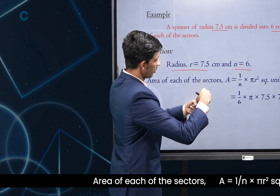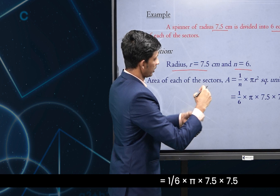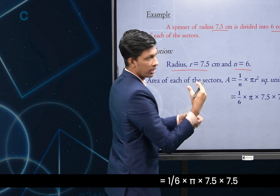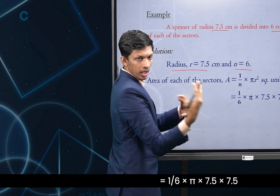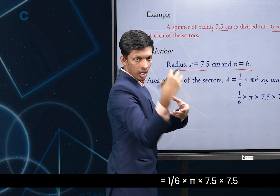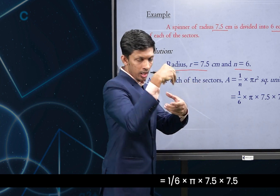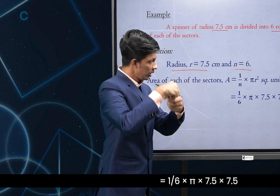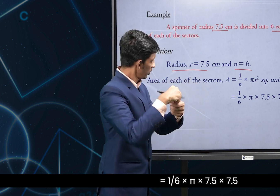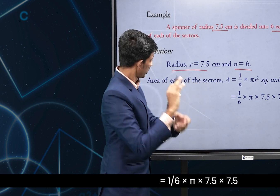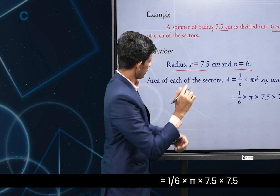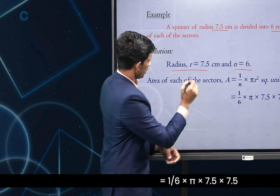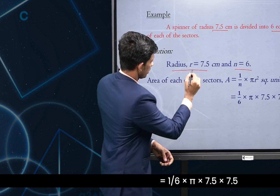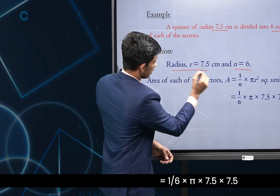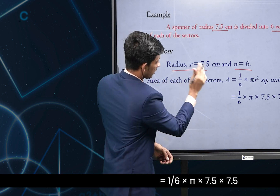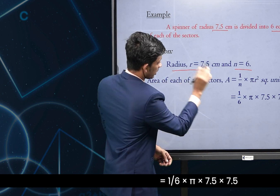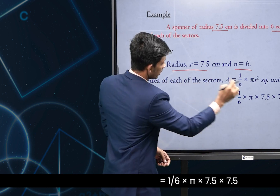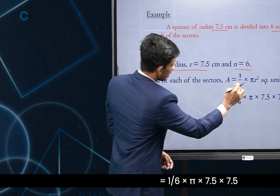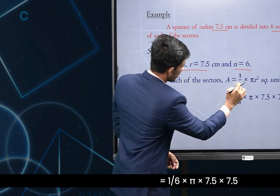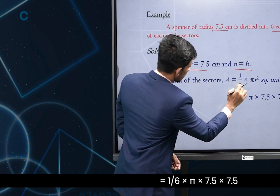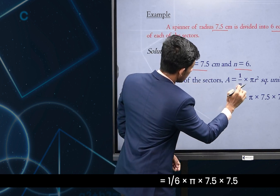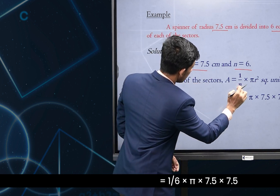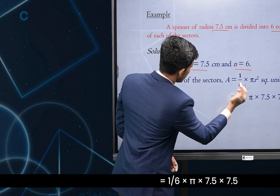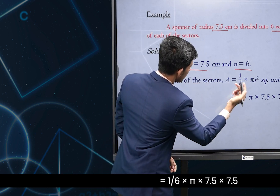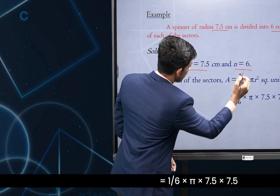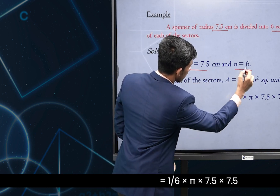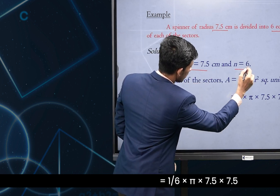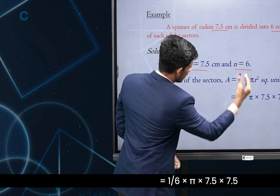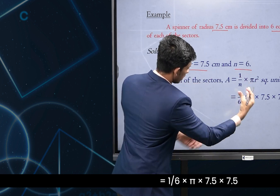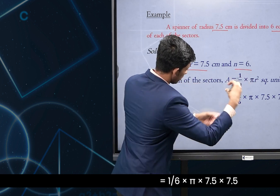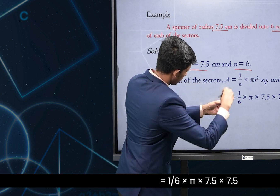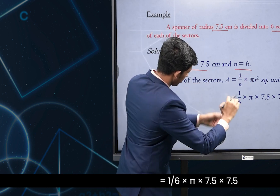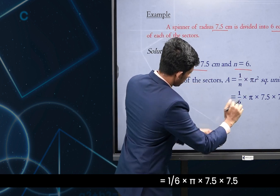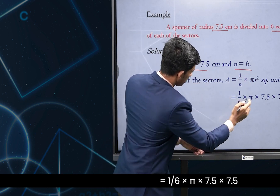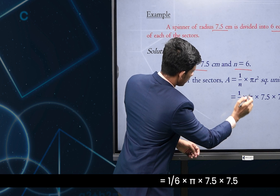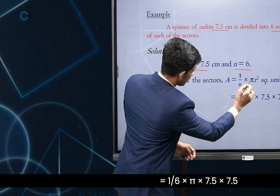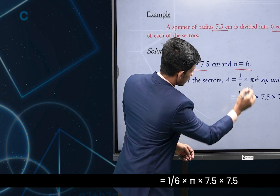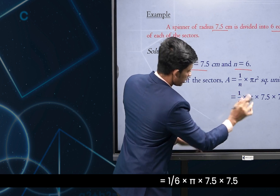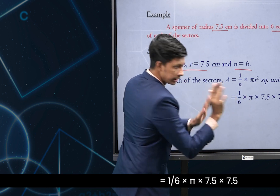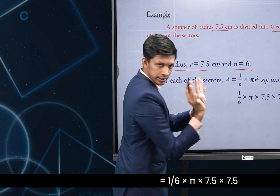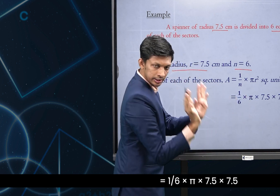which is equal to 1 by 6 into pi into 7.5 into 7.5.